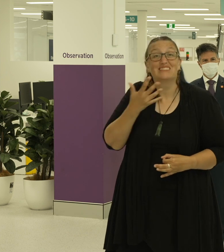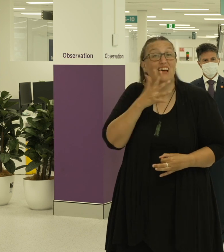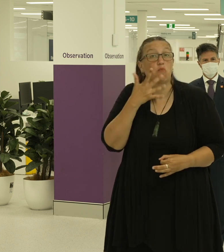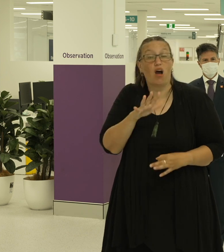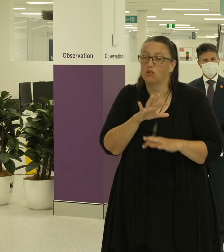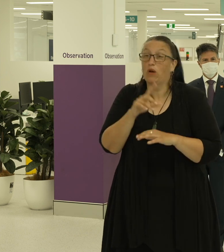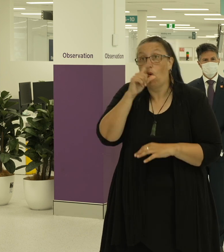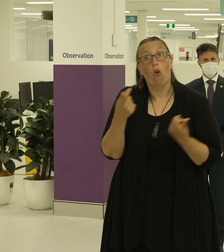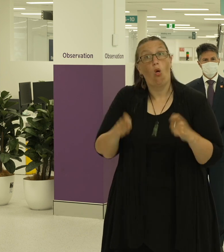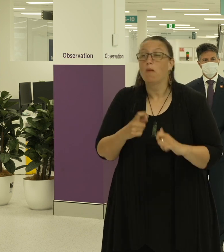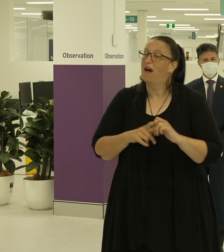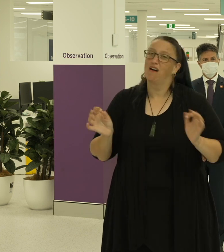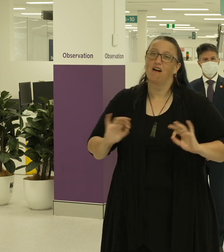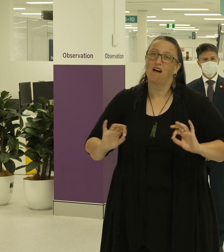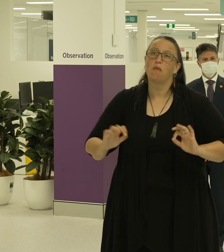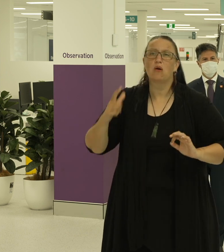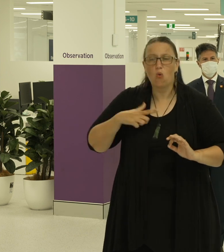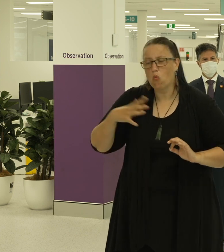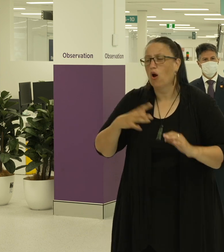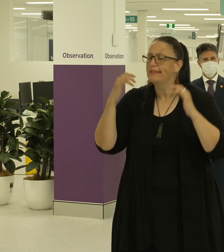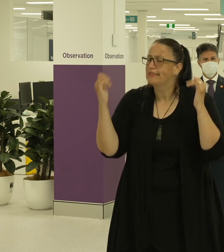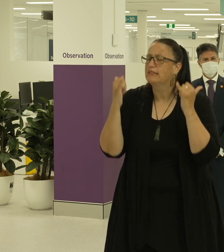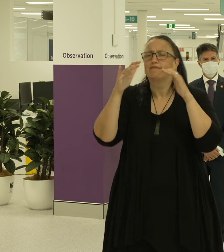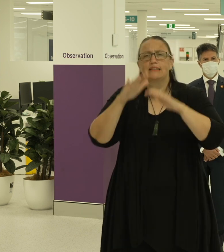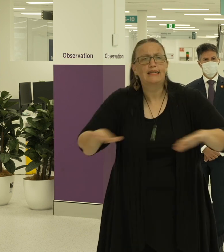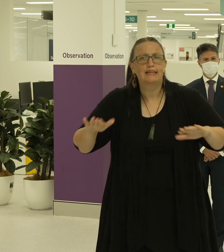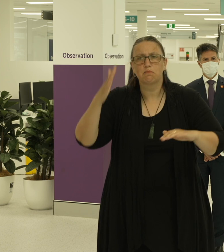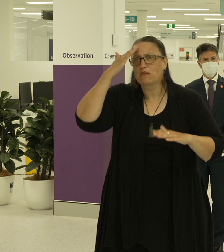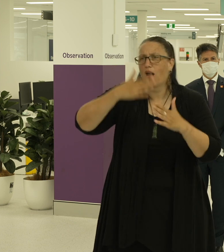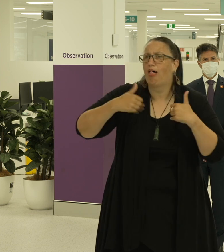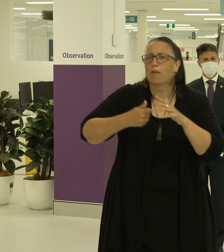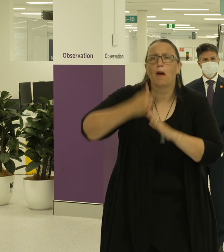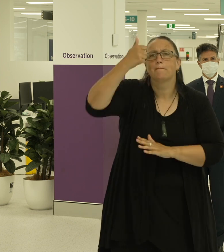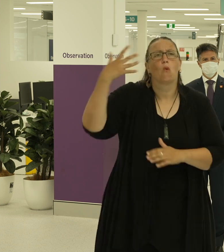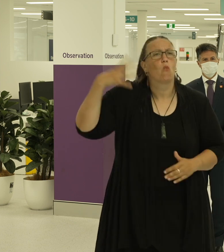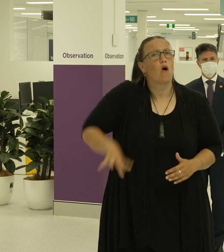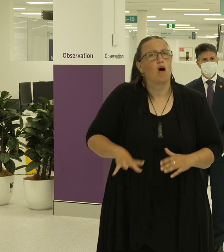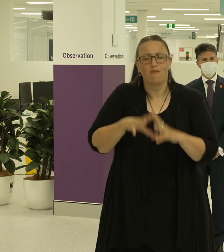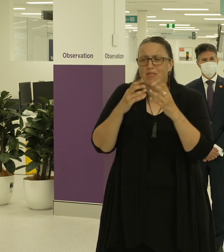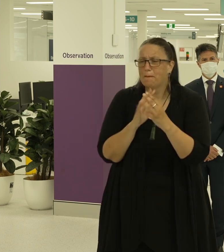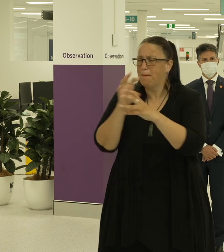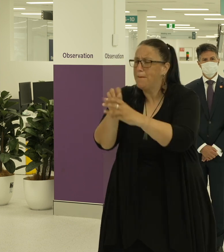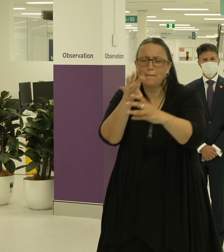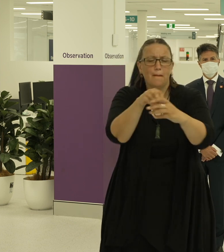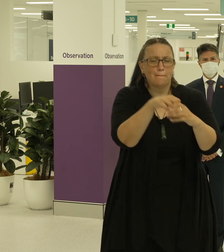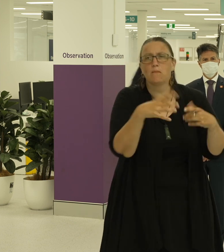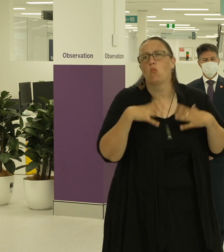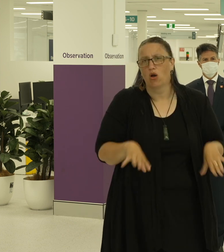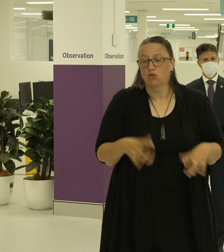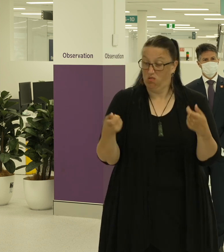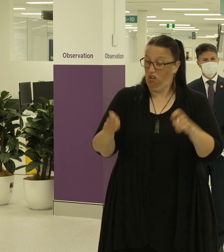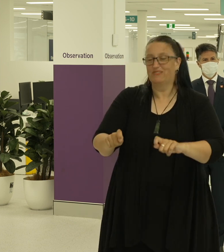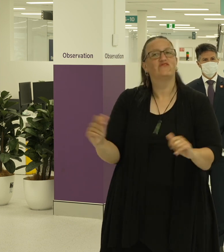classroom, to help their educational outcomes, to help their social outcomes and mental health outcomes as well. This is the path our state and country needs to